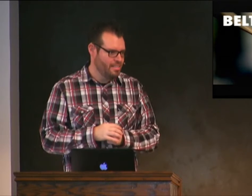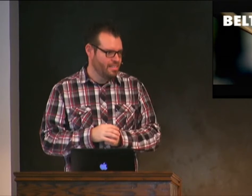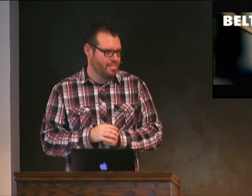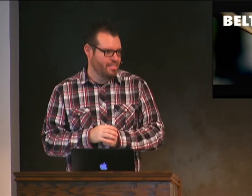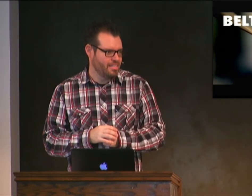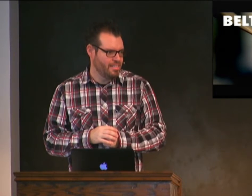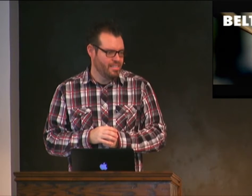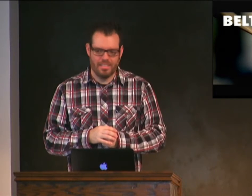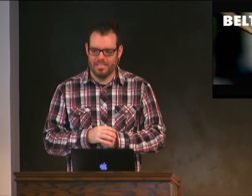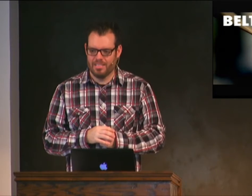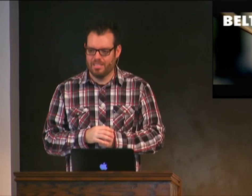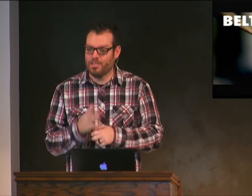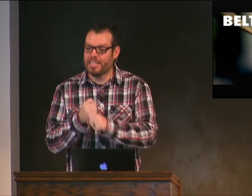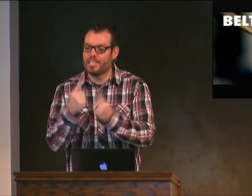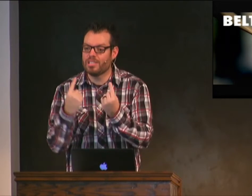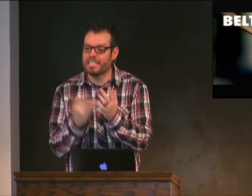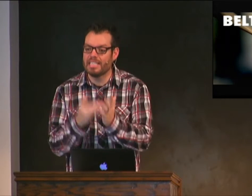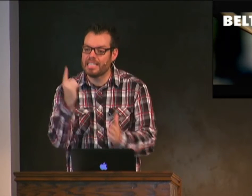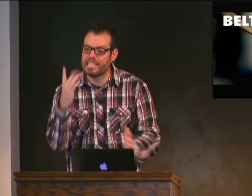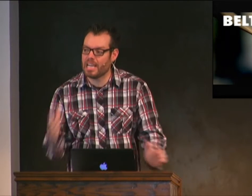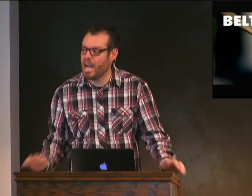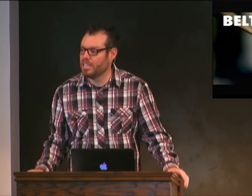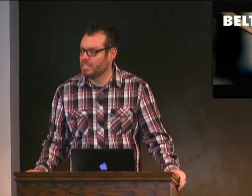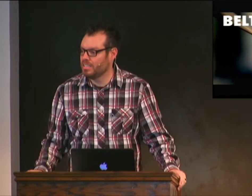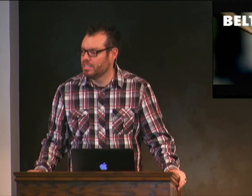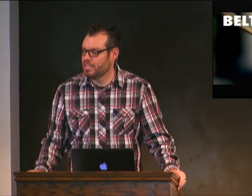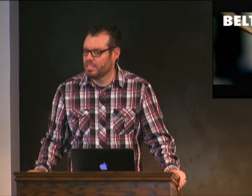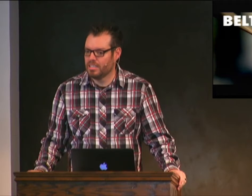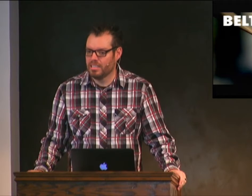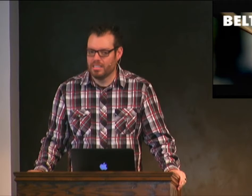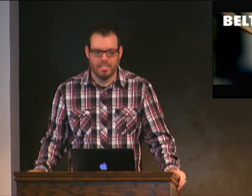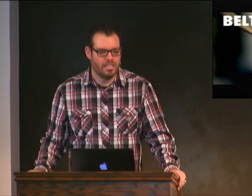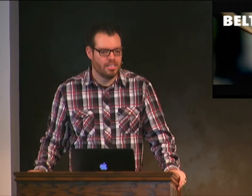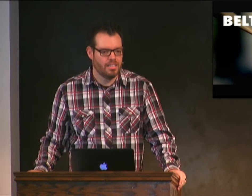lie. To try to get you to sin against God.